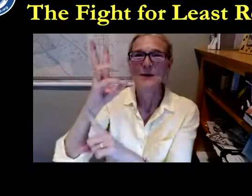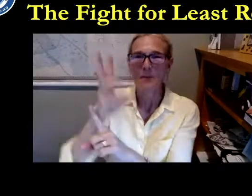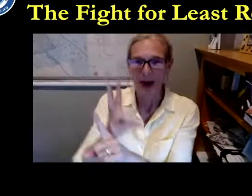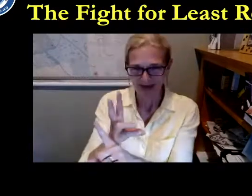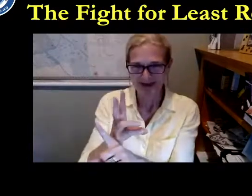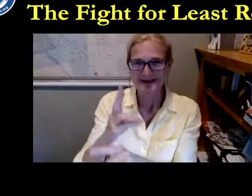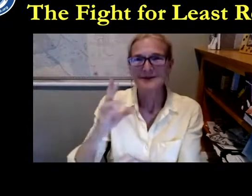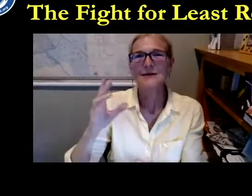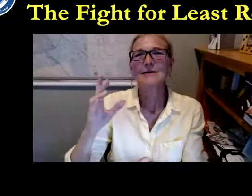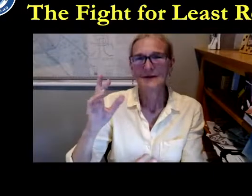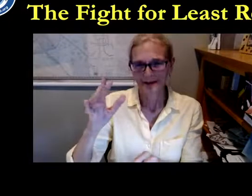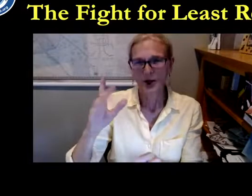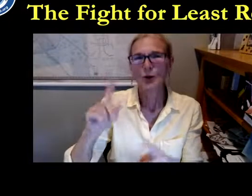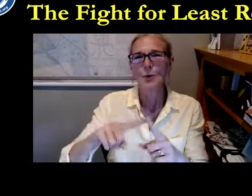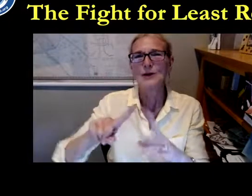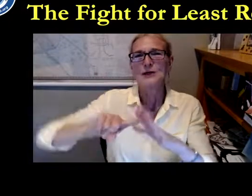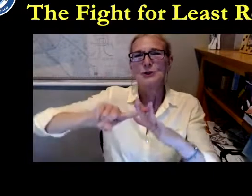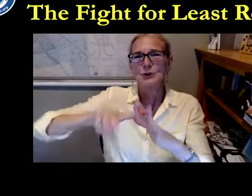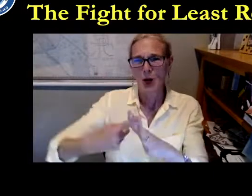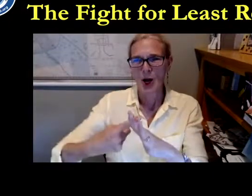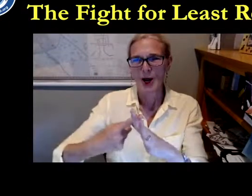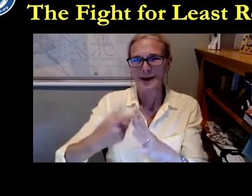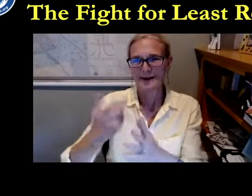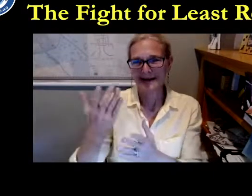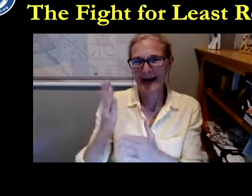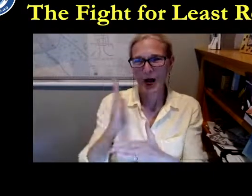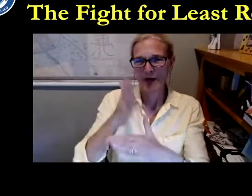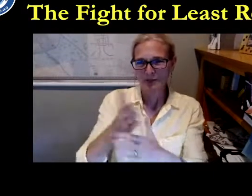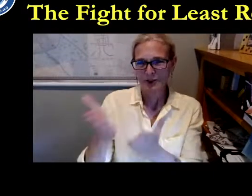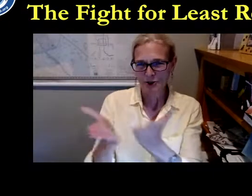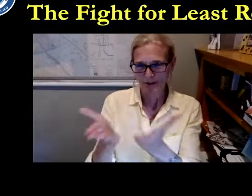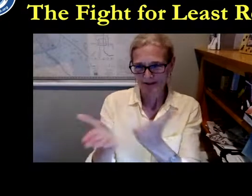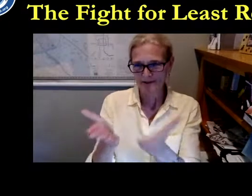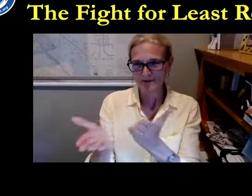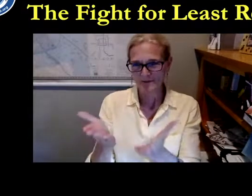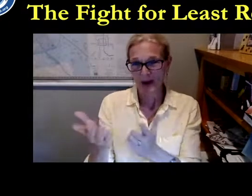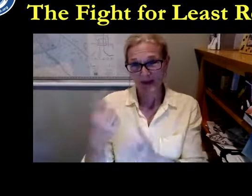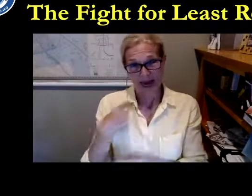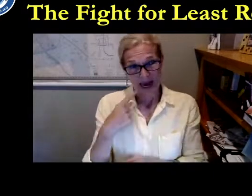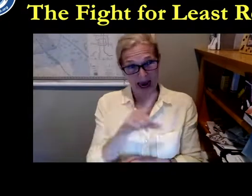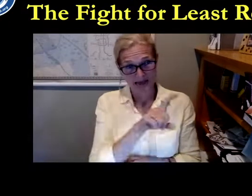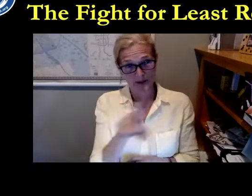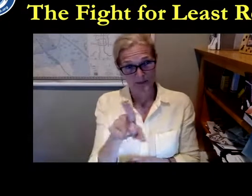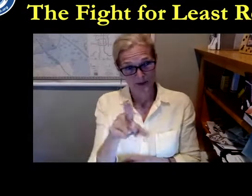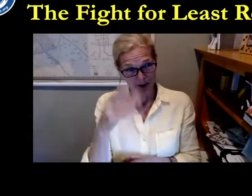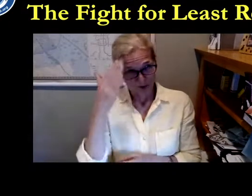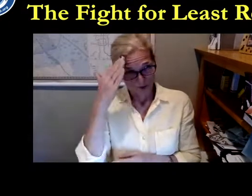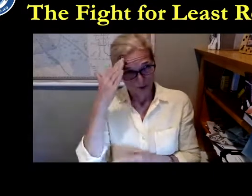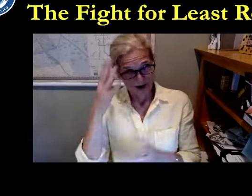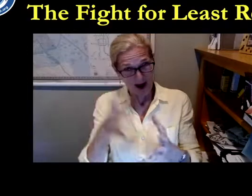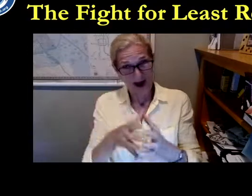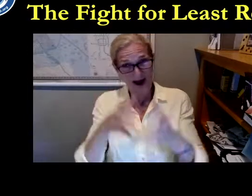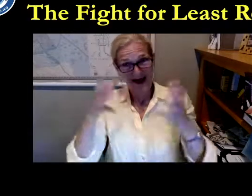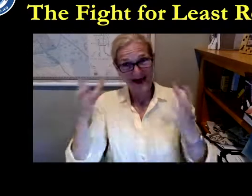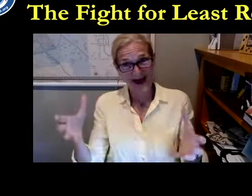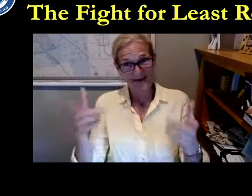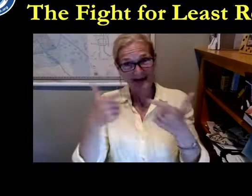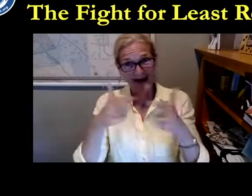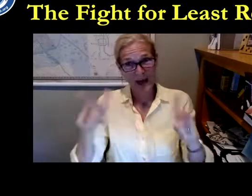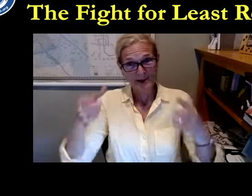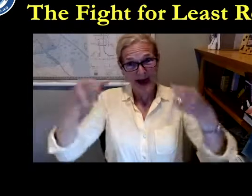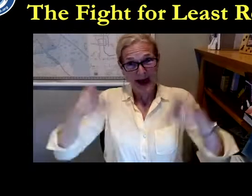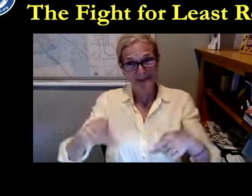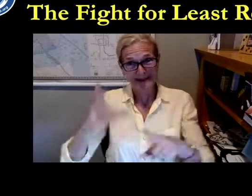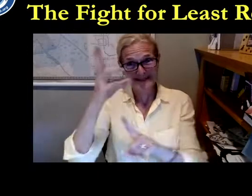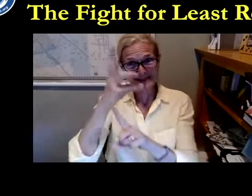3 months later to diagnose, and then at 6 months, uh, that's when they start offering